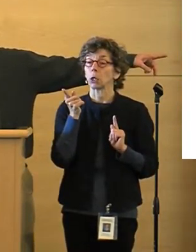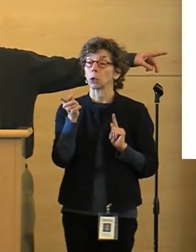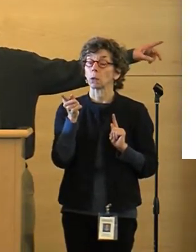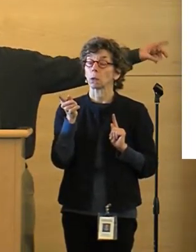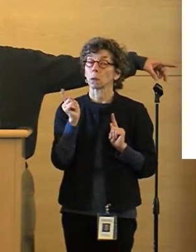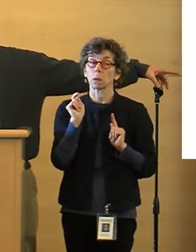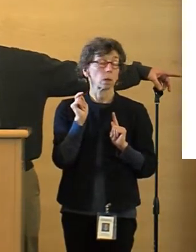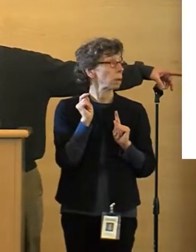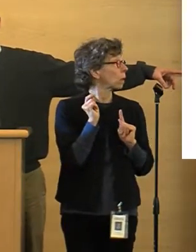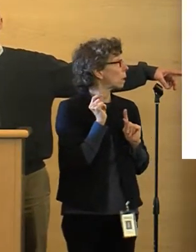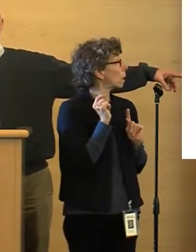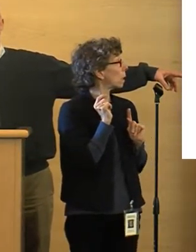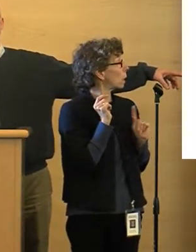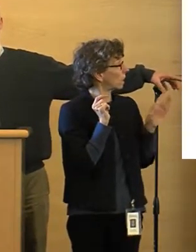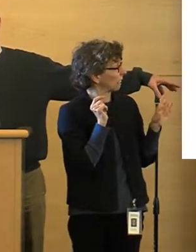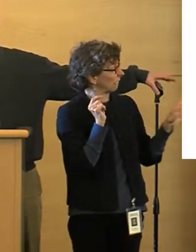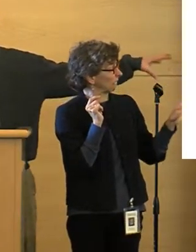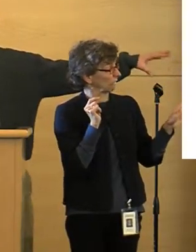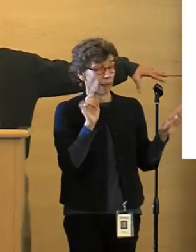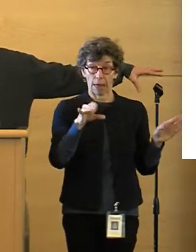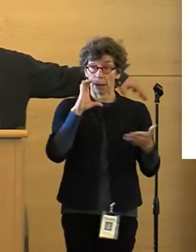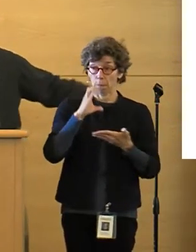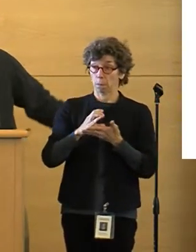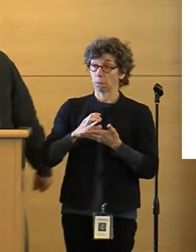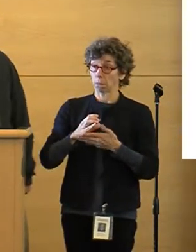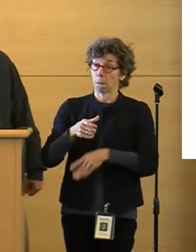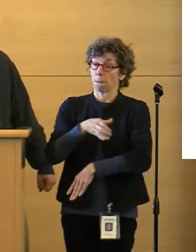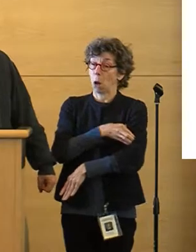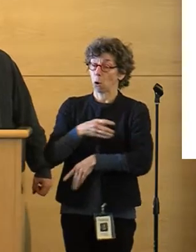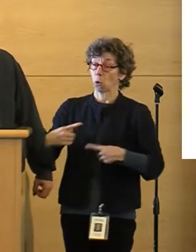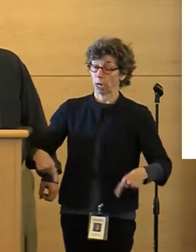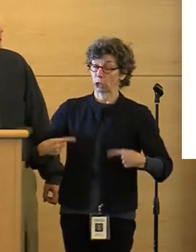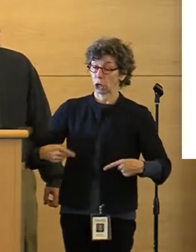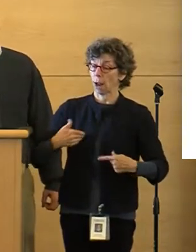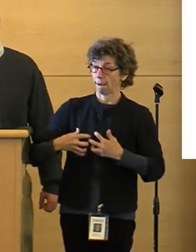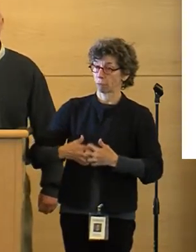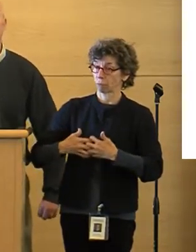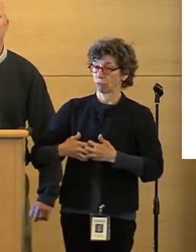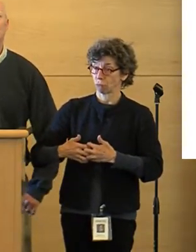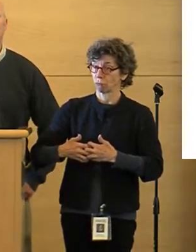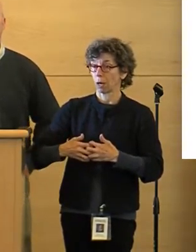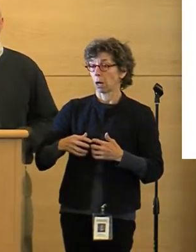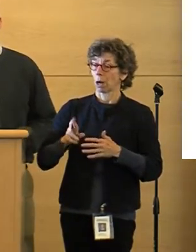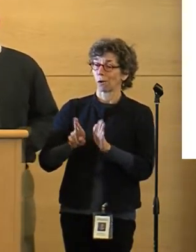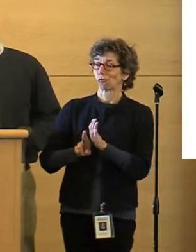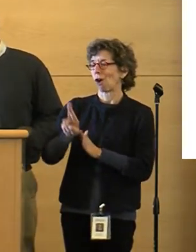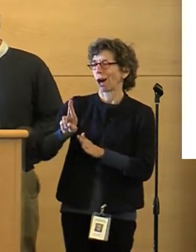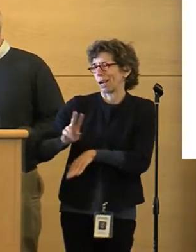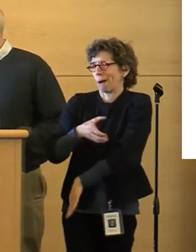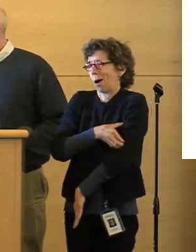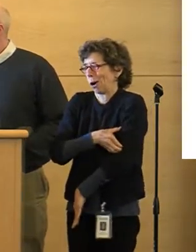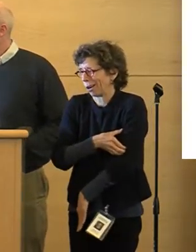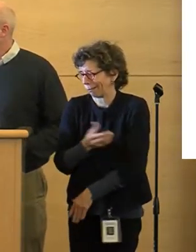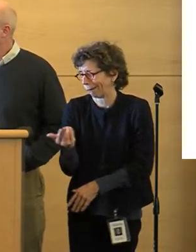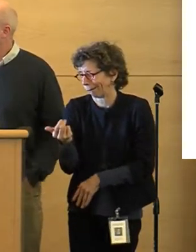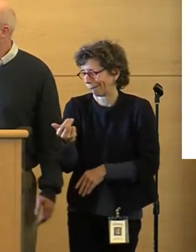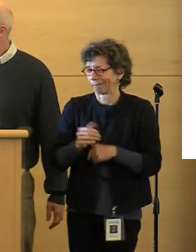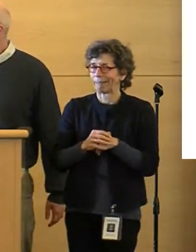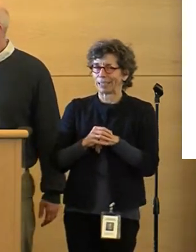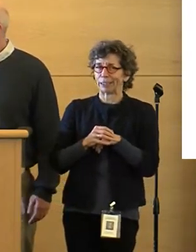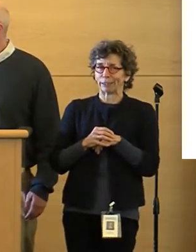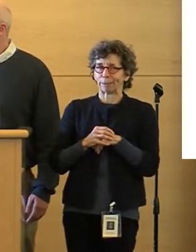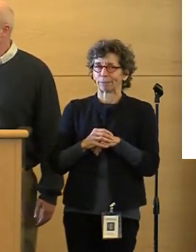what do those things have in common? What does a ramp and an elevator have in common? As opposed to you,